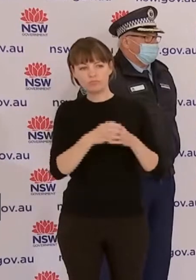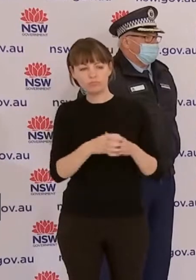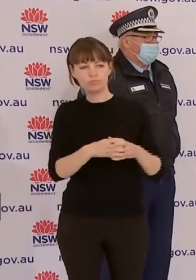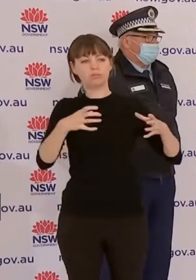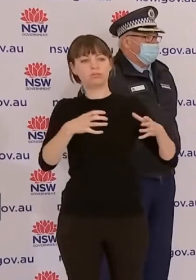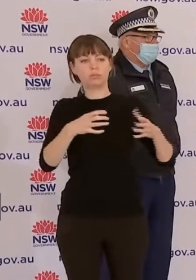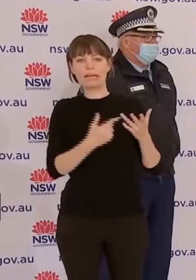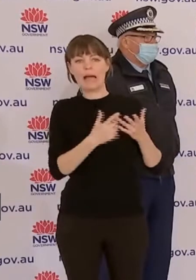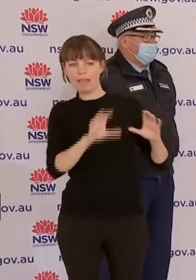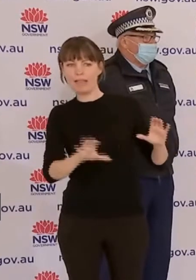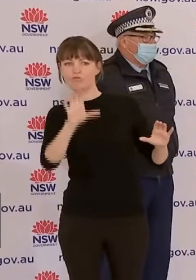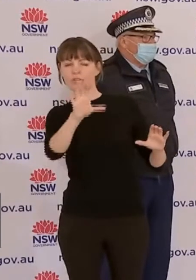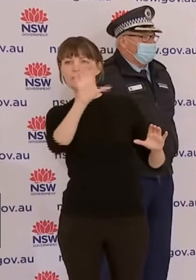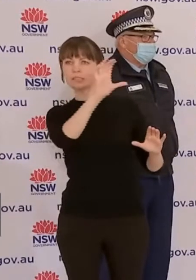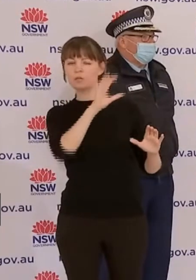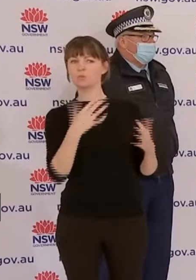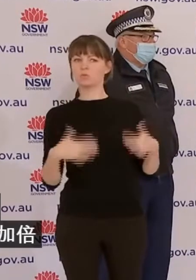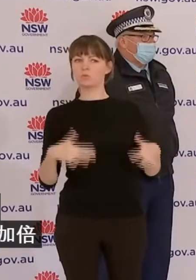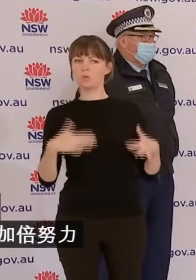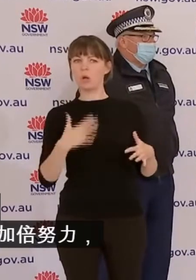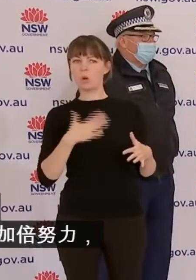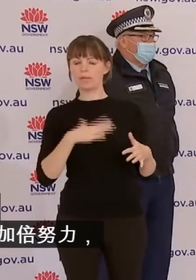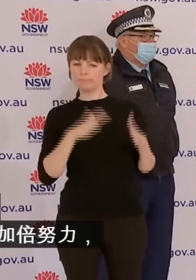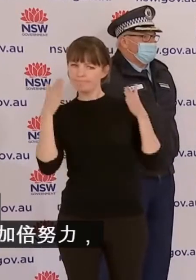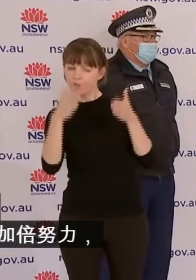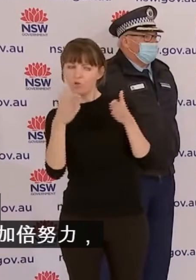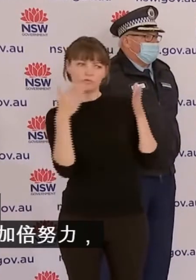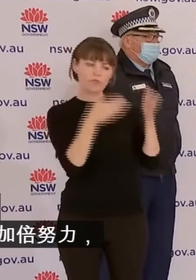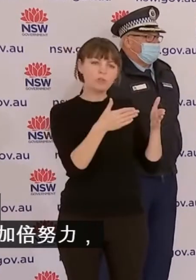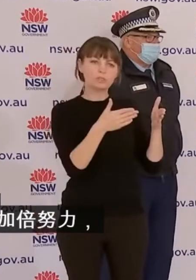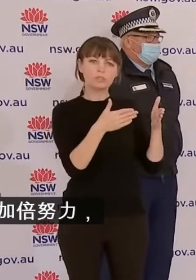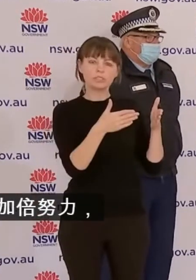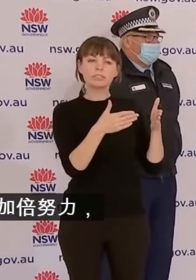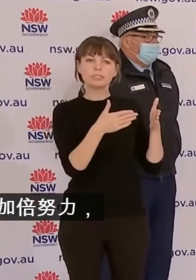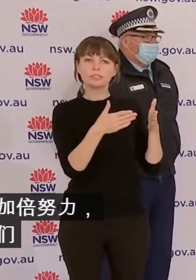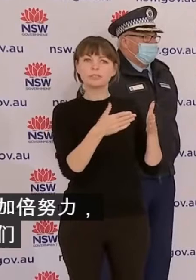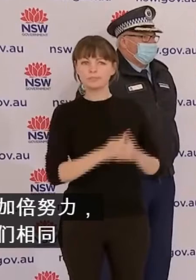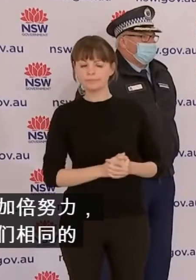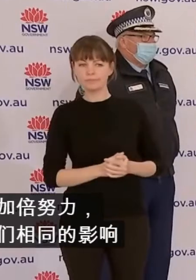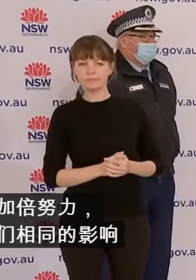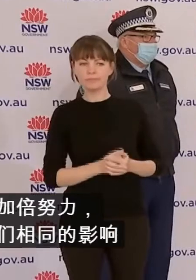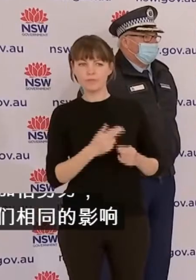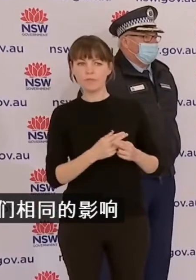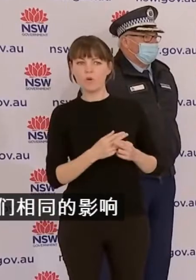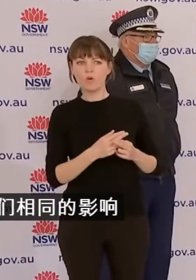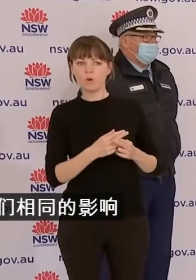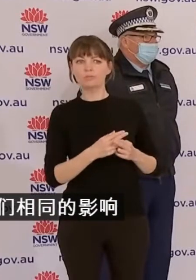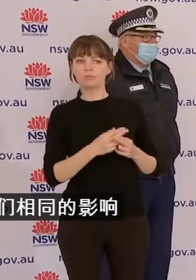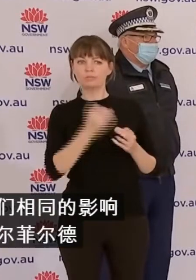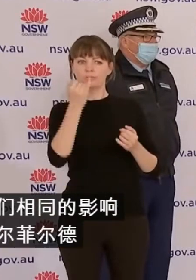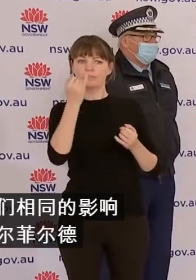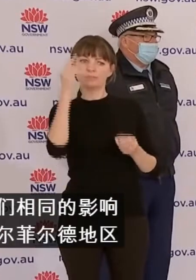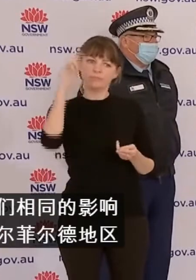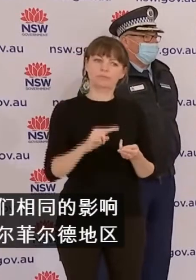other areas, and we need to redouble our efforts in those areas to achieve the same impact that we've seen in